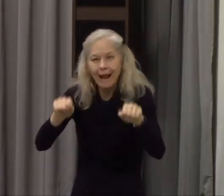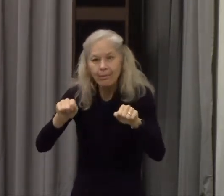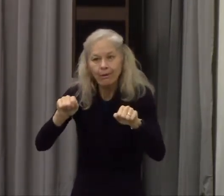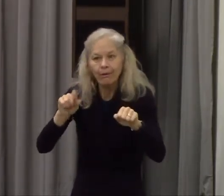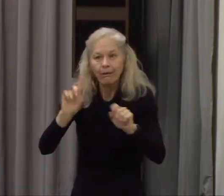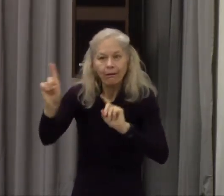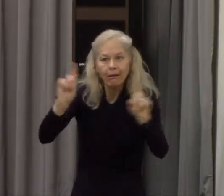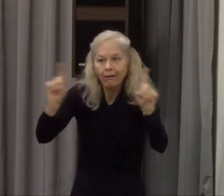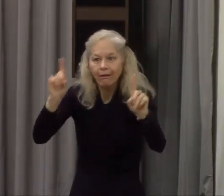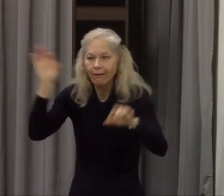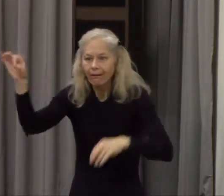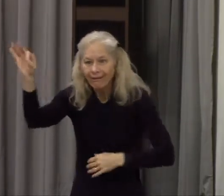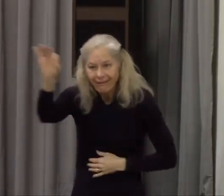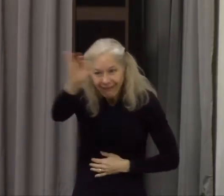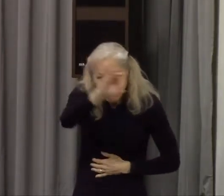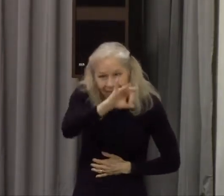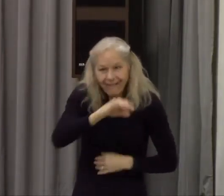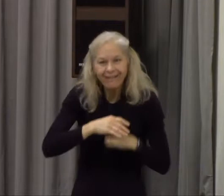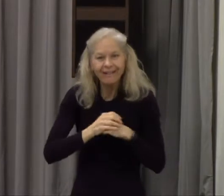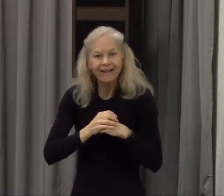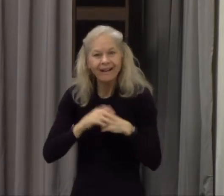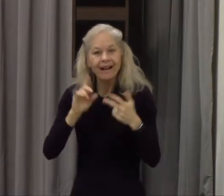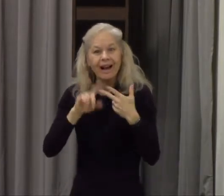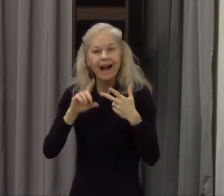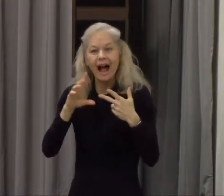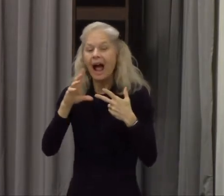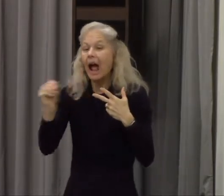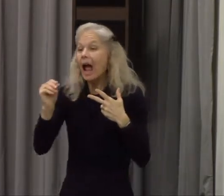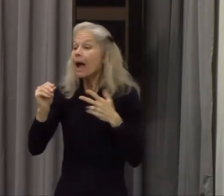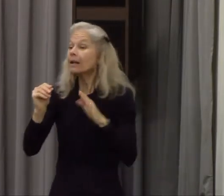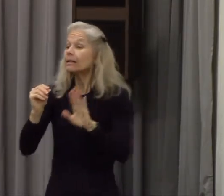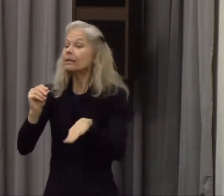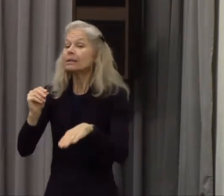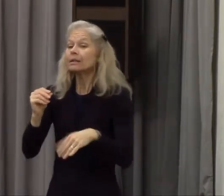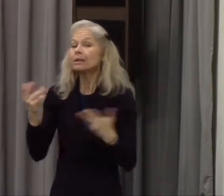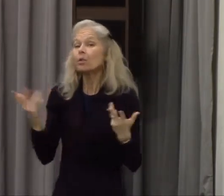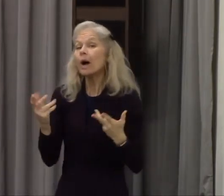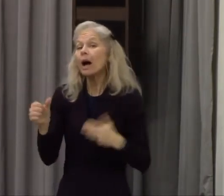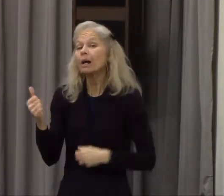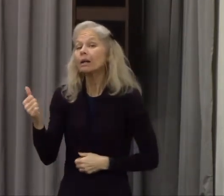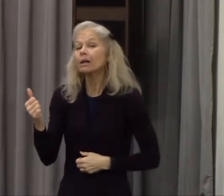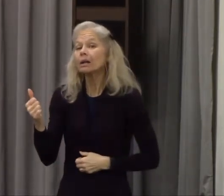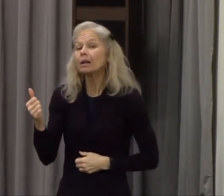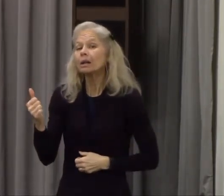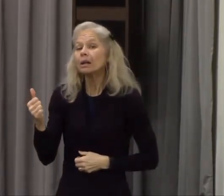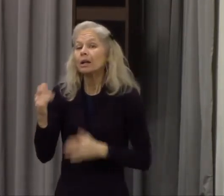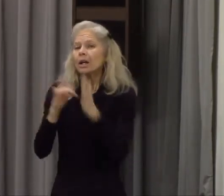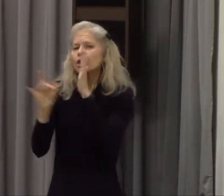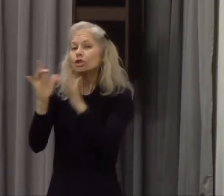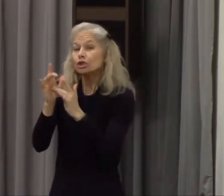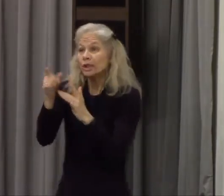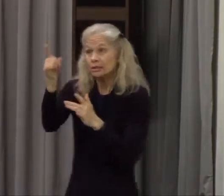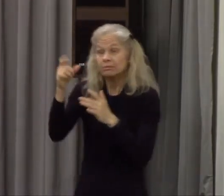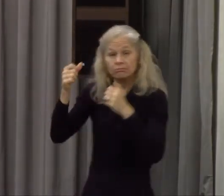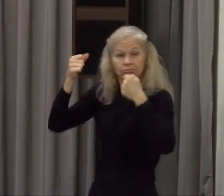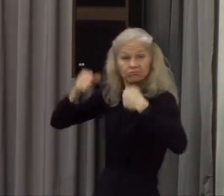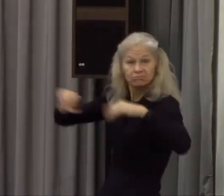he prophesied that Christ would be crucified. Psalm 22, they pierced my hands and my feet. That was before a crucifixion was even a